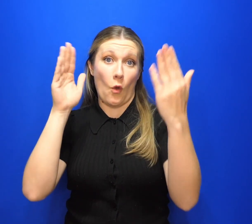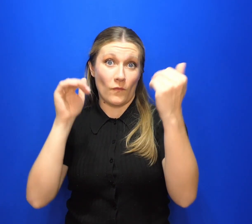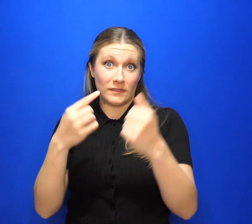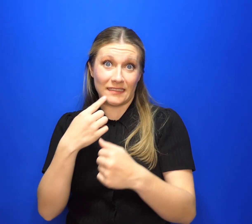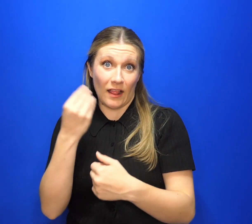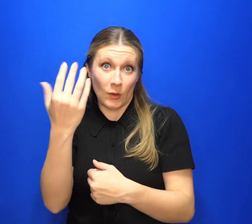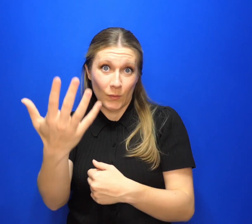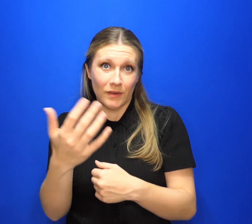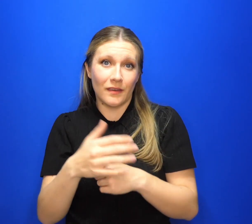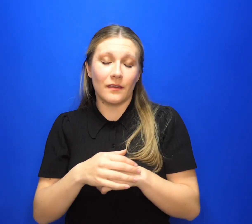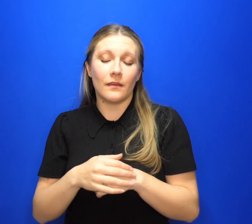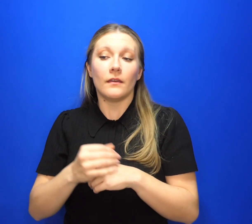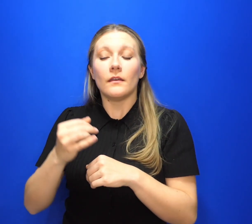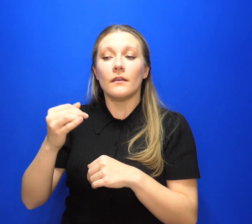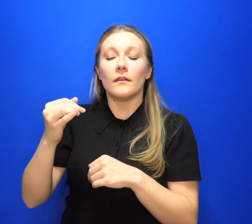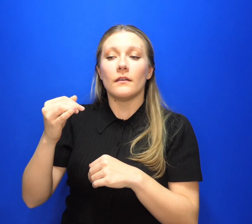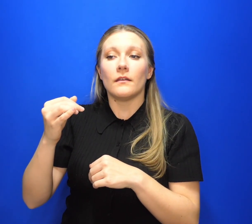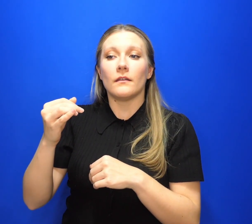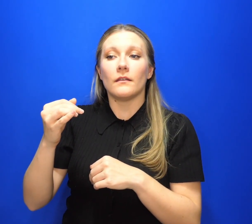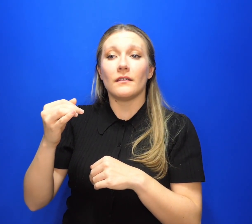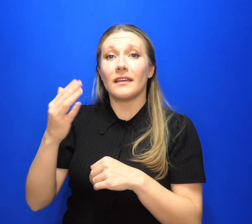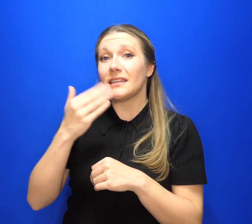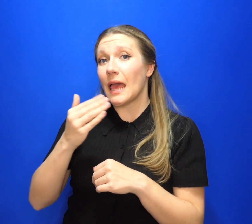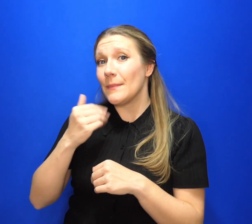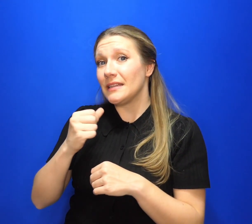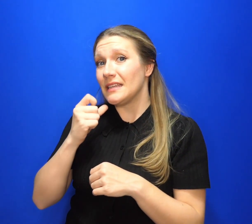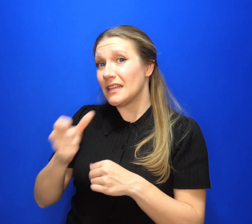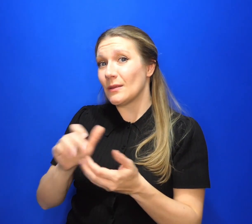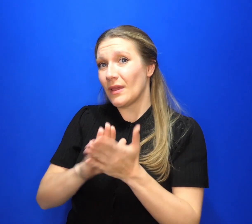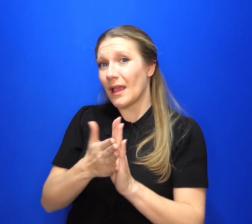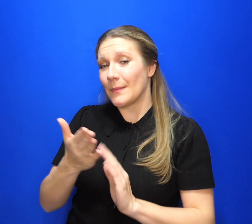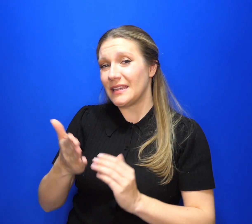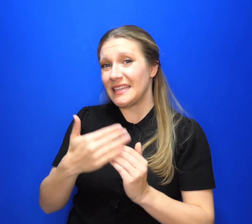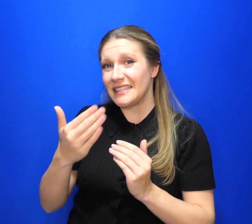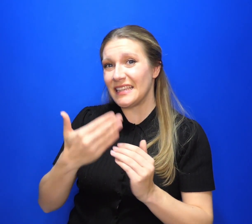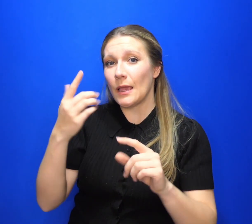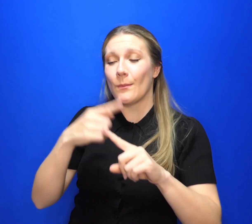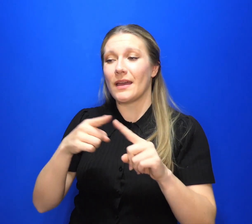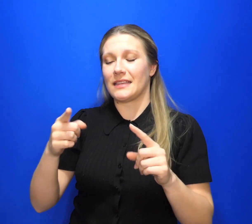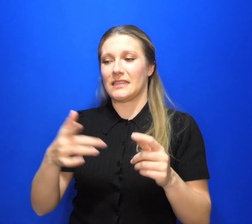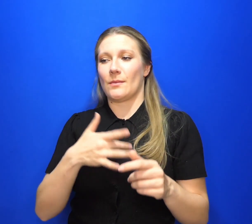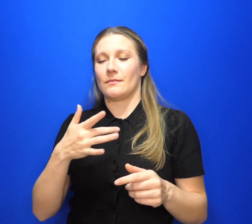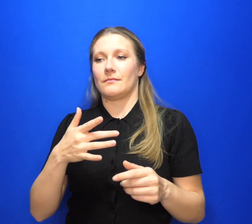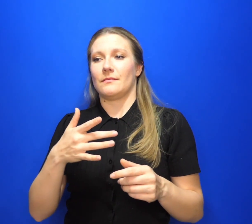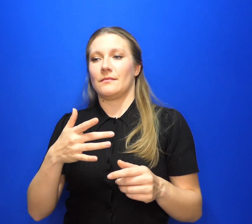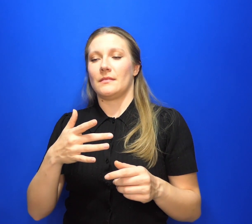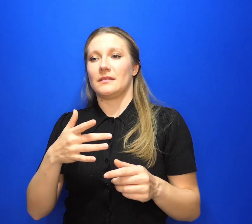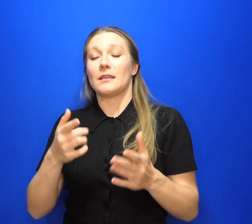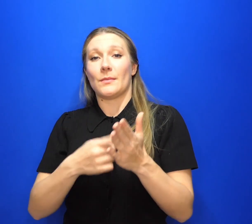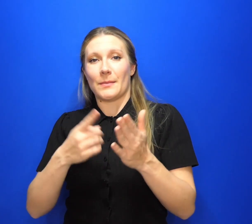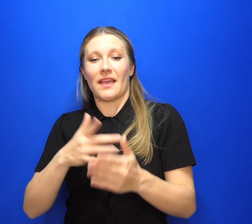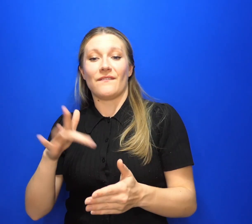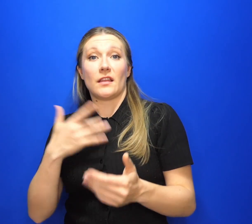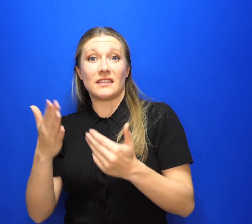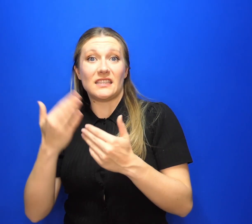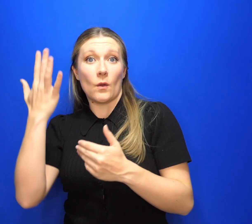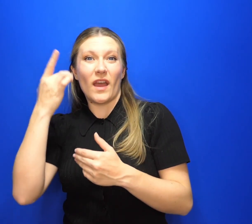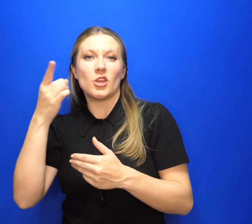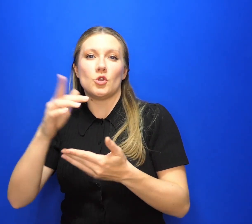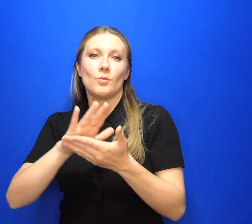get easy, but sometimes you get so good at it that it can feel easy some days. And those days sometimes grow into weeks where you just go, this